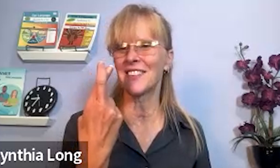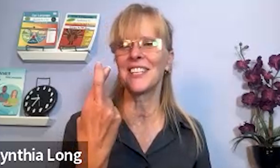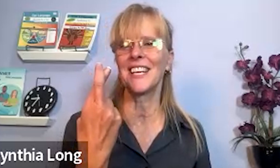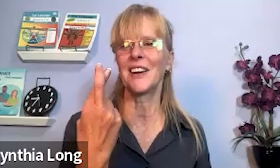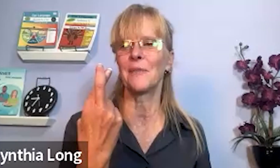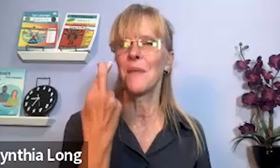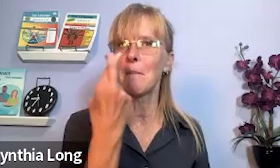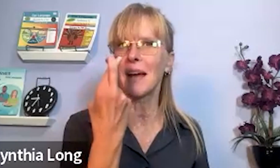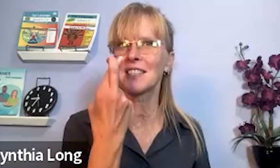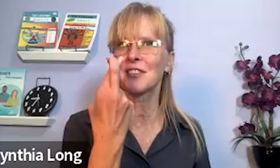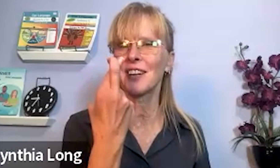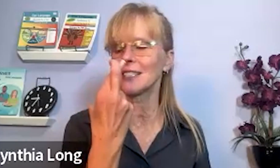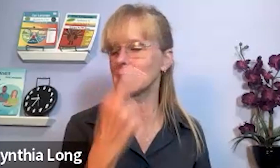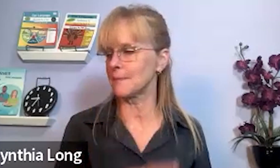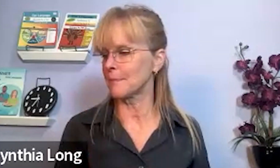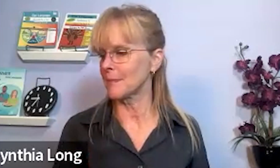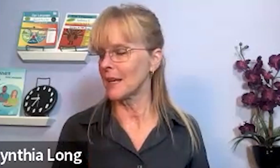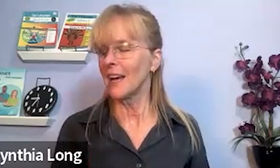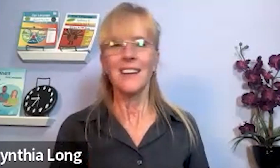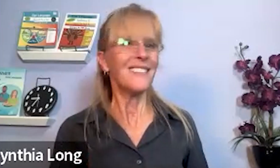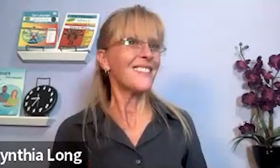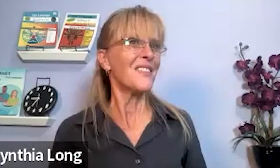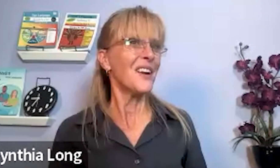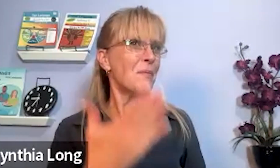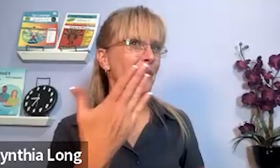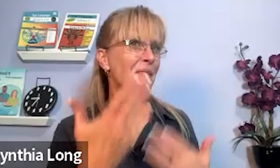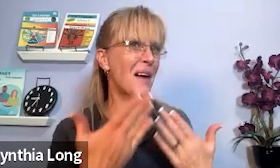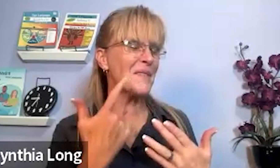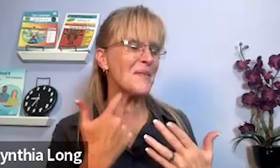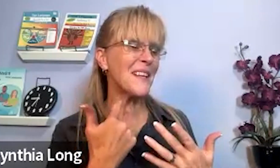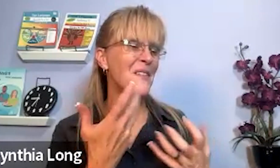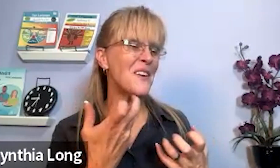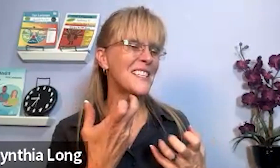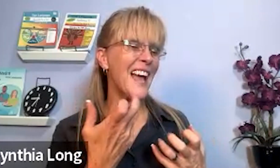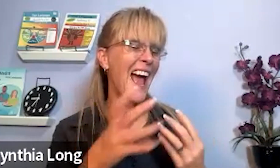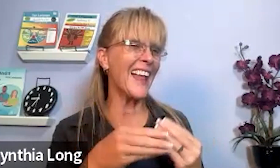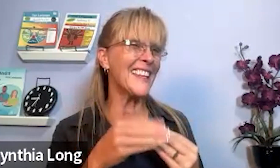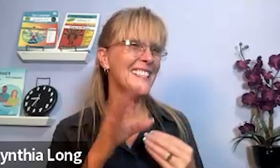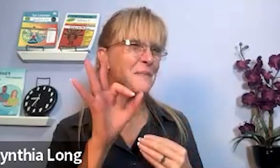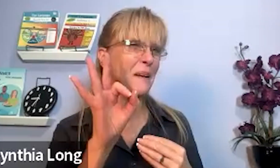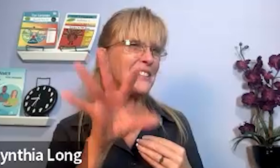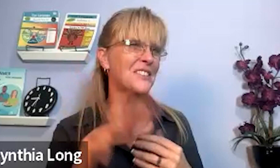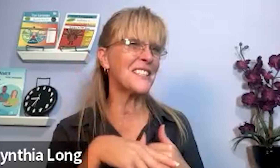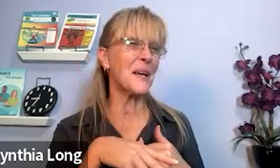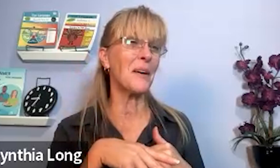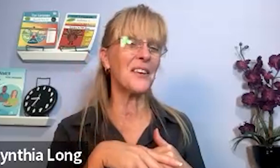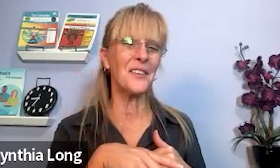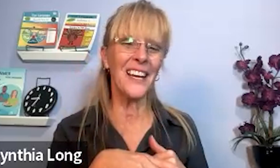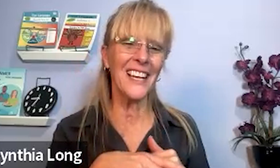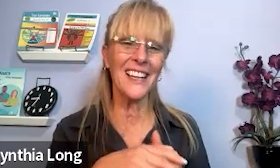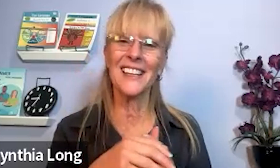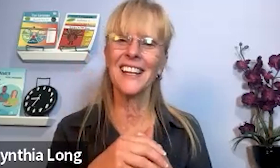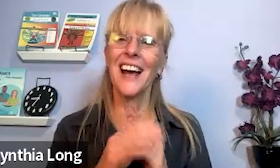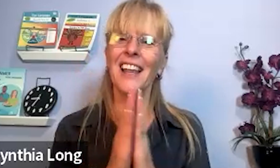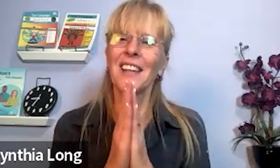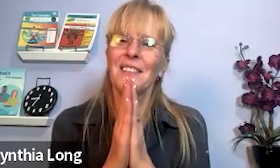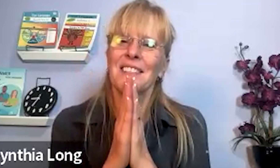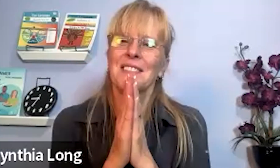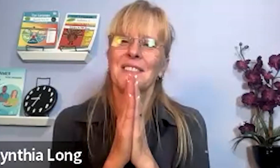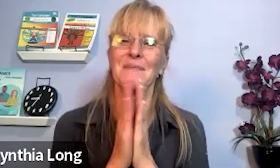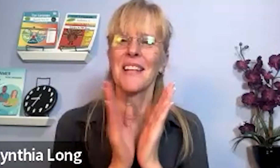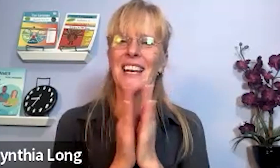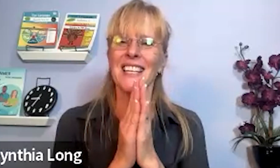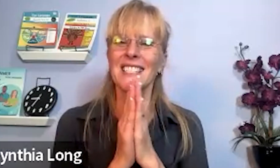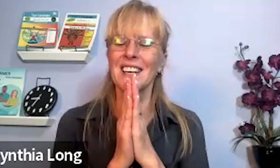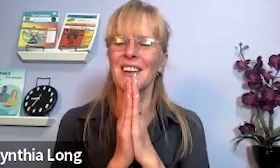little add-on here, best friends. We probably want to add this special tip. Are you ready? I love